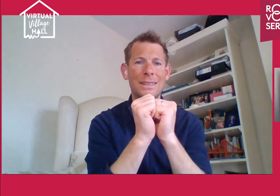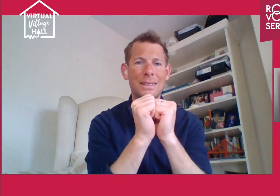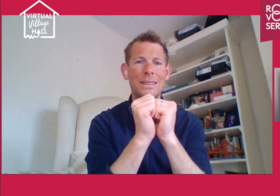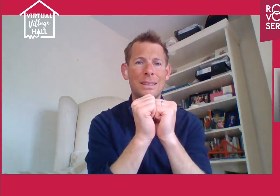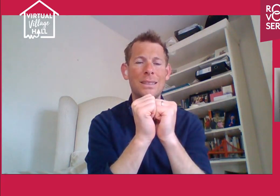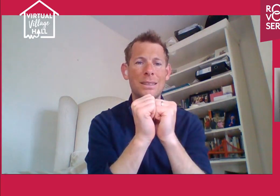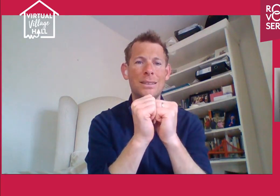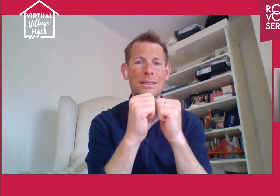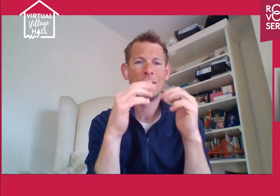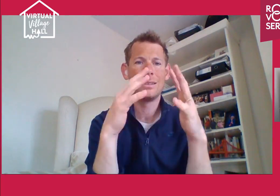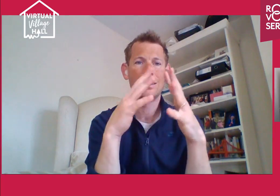Weekend.